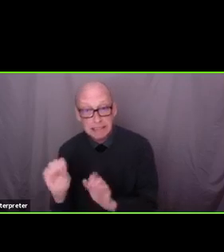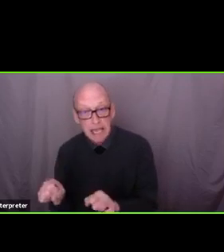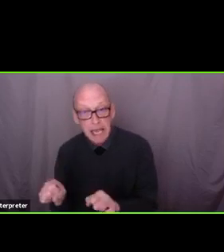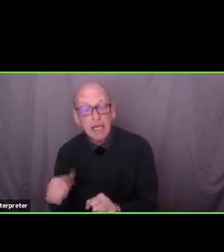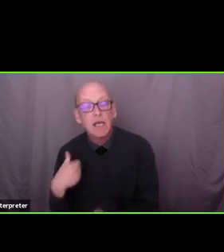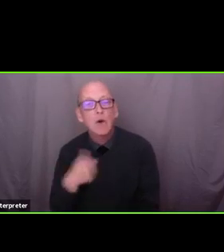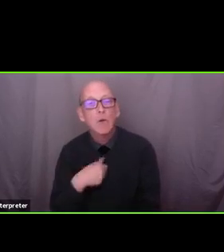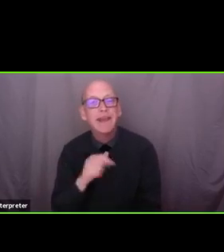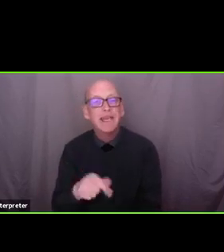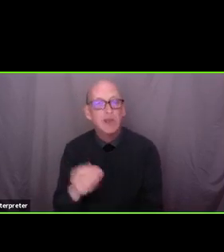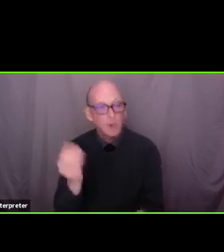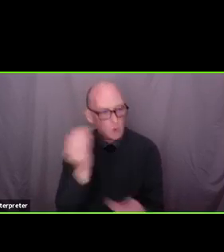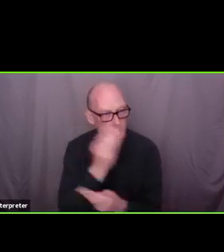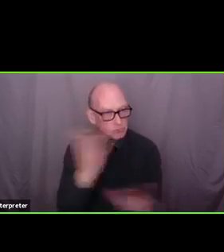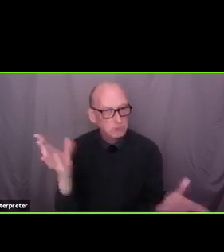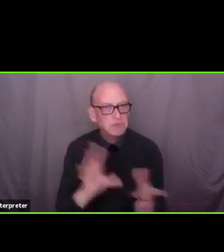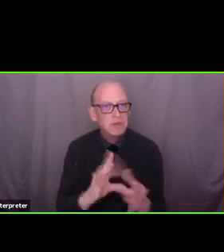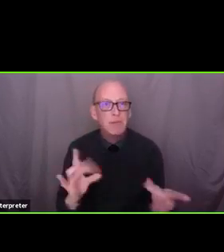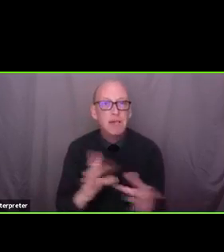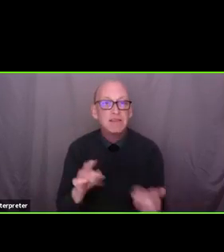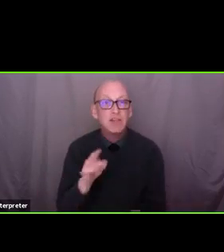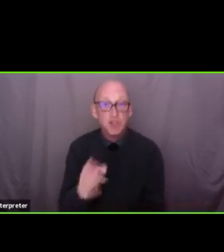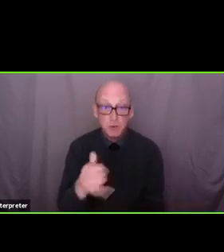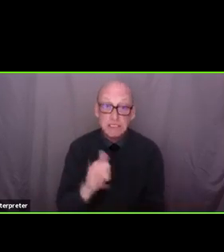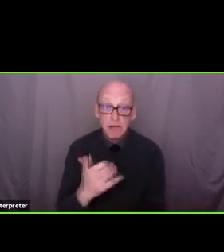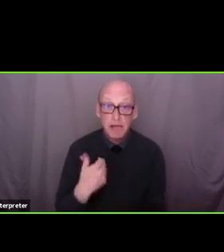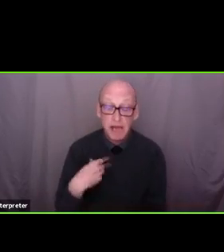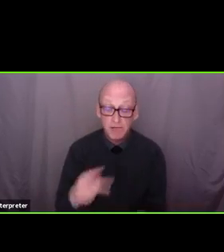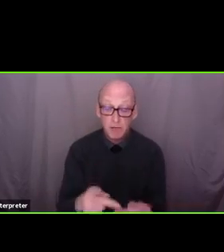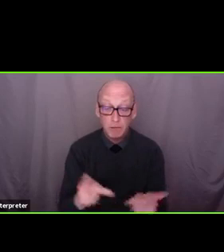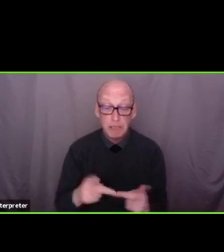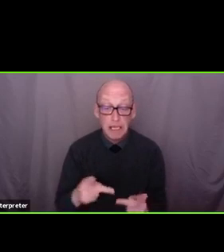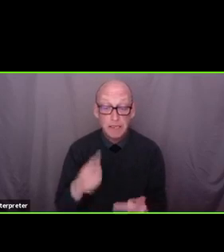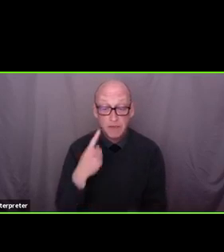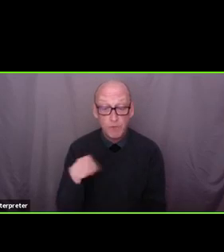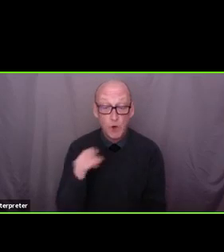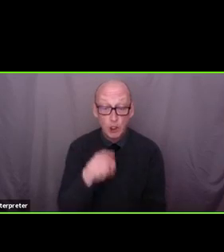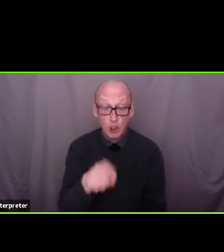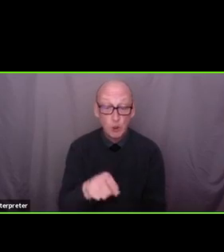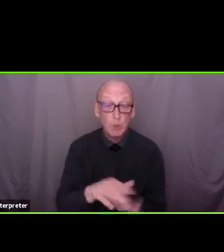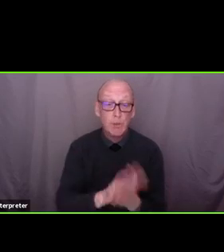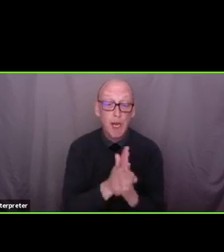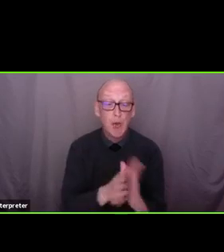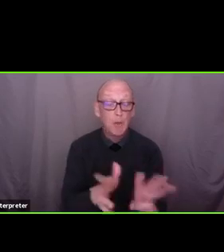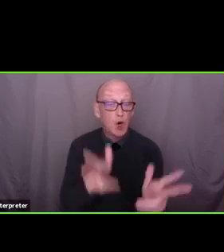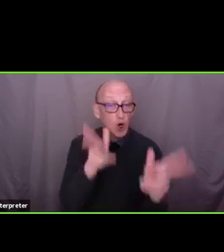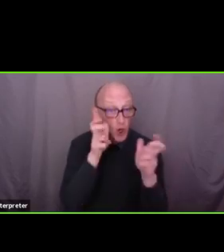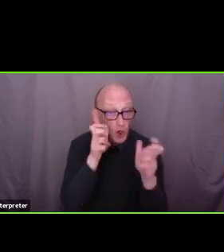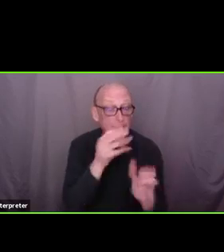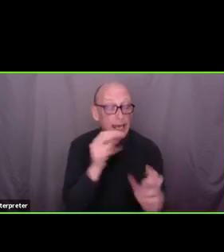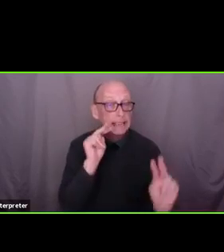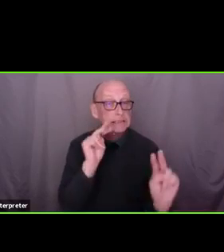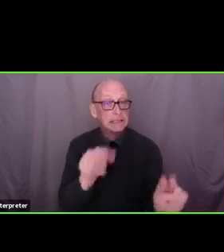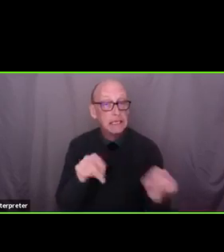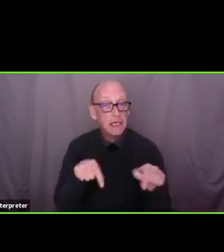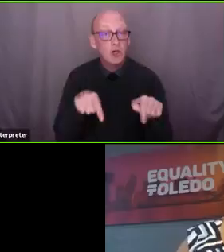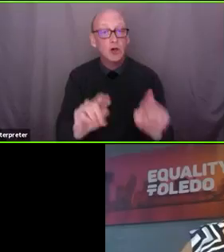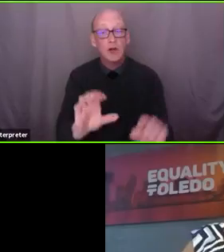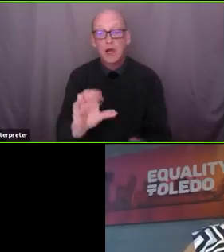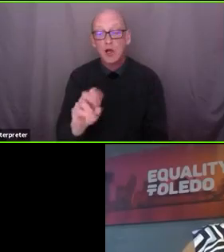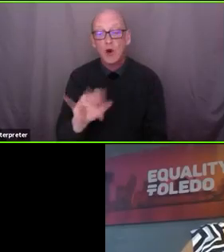youth that it's places for you still to be heard and seen during the COVID-19